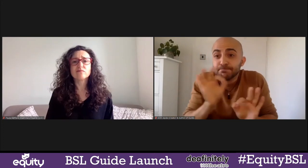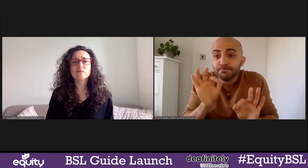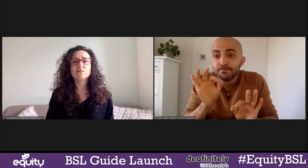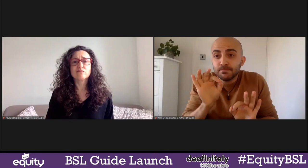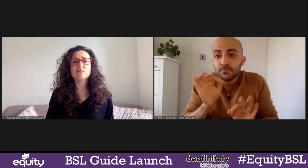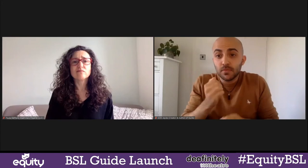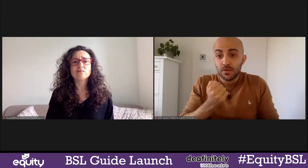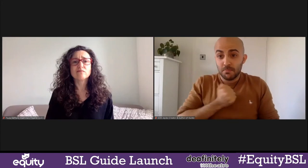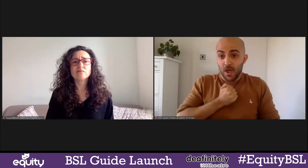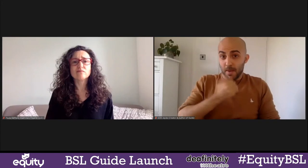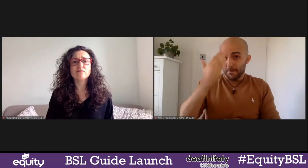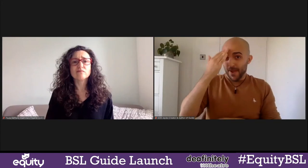write.